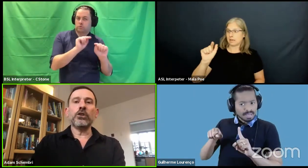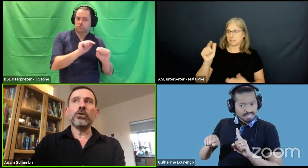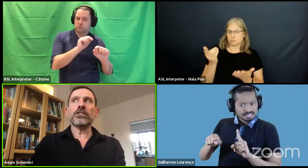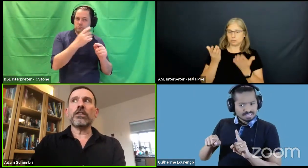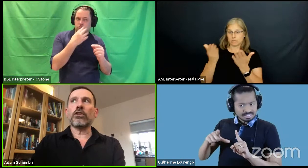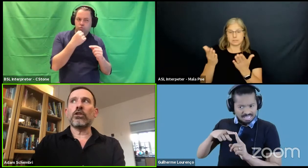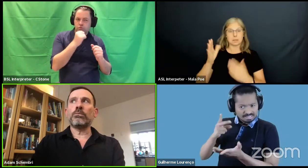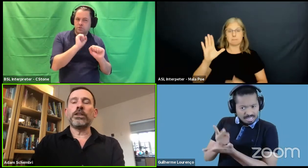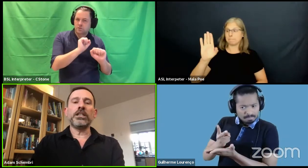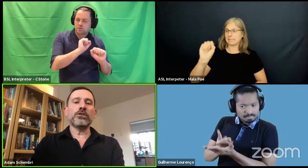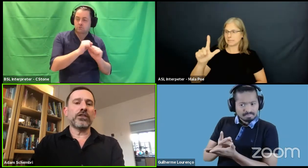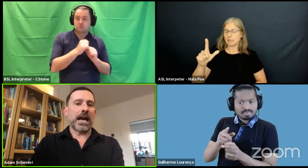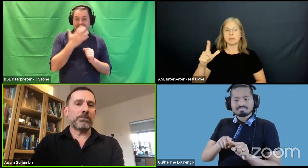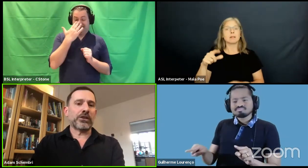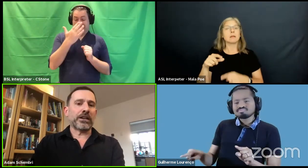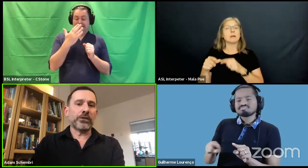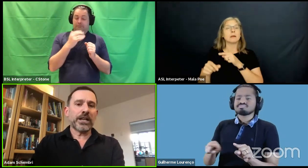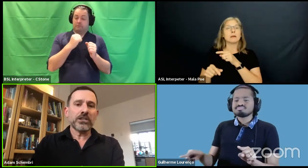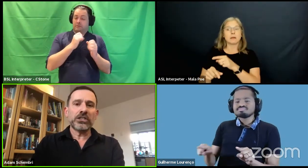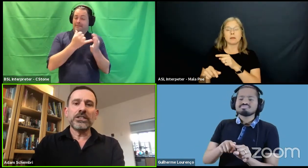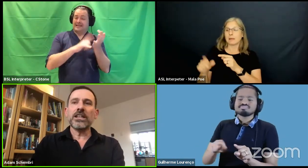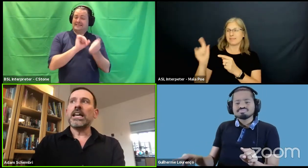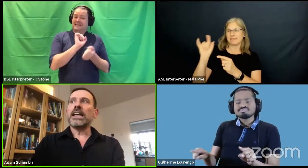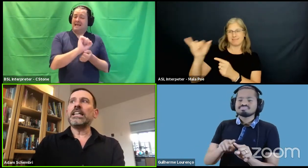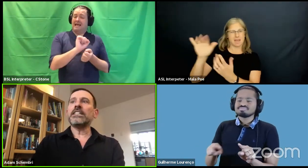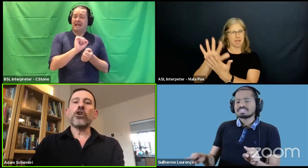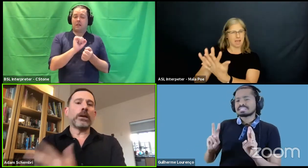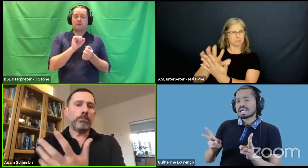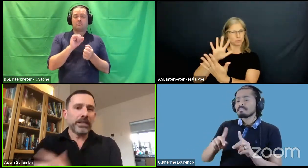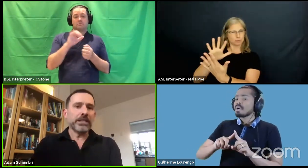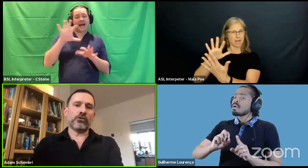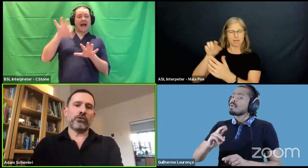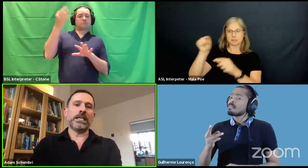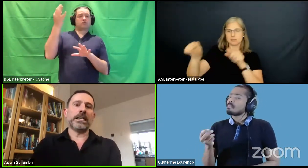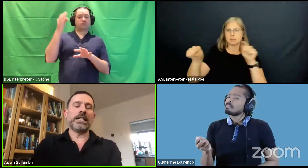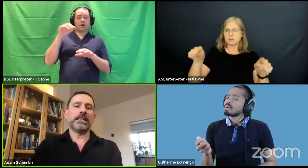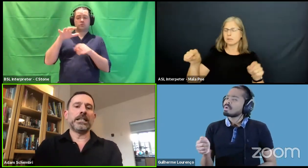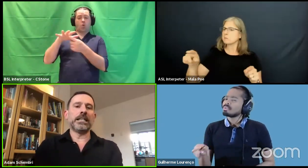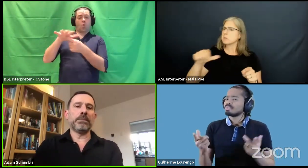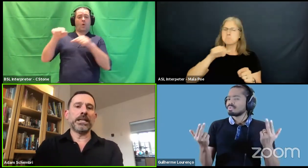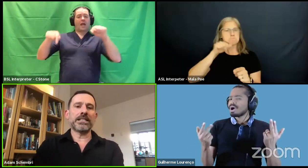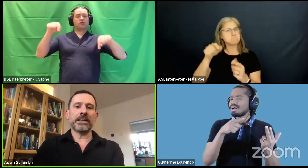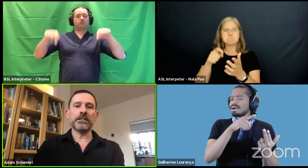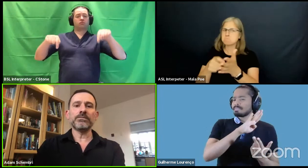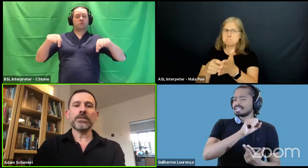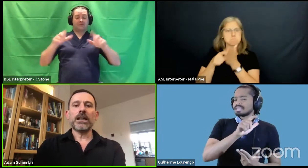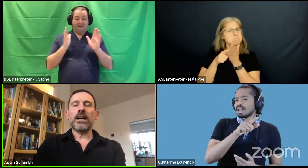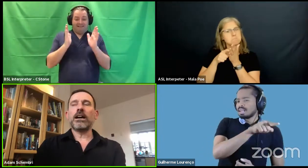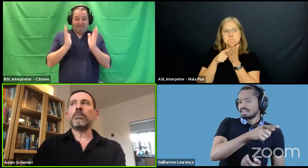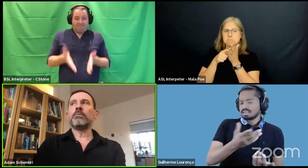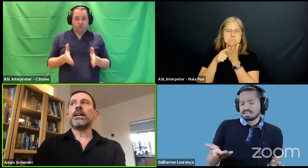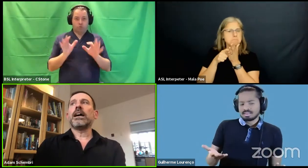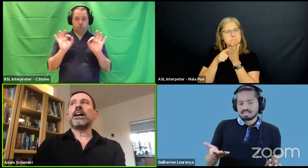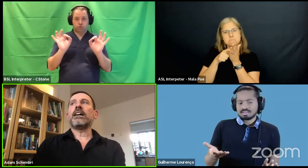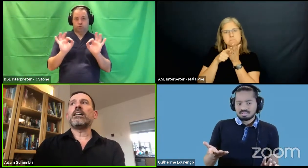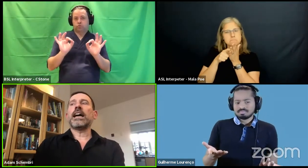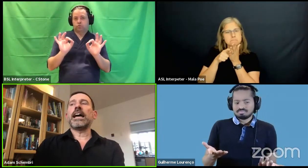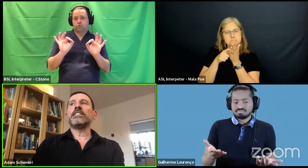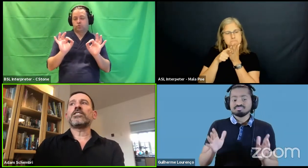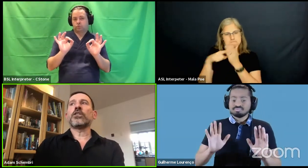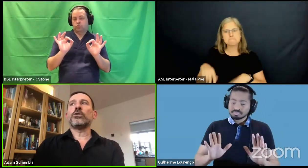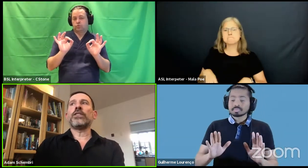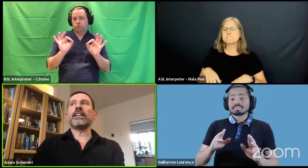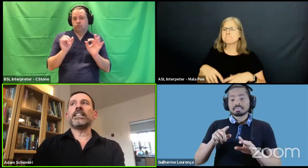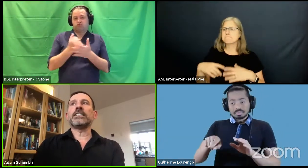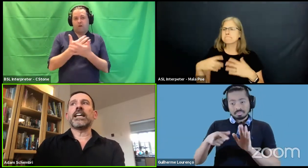the use of the abstract locations is not obligatory in BSL.